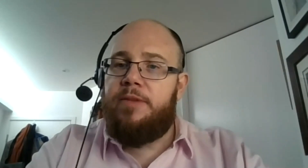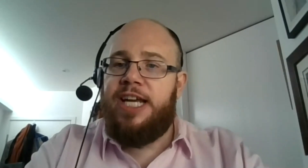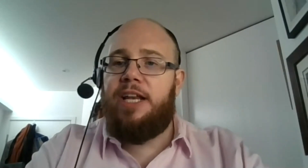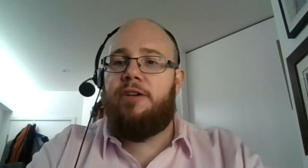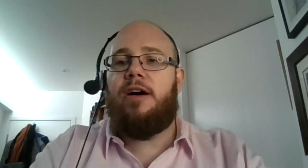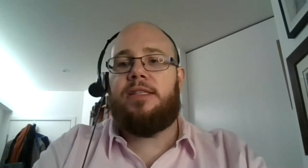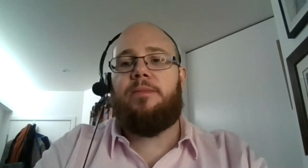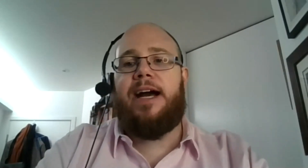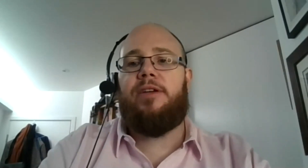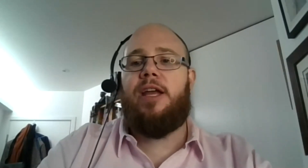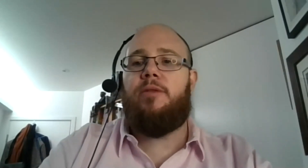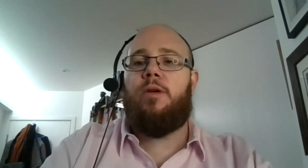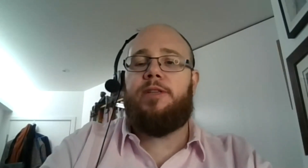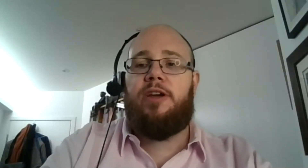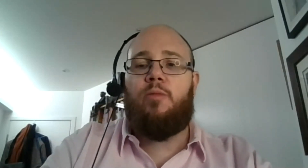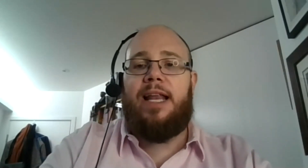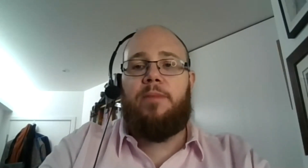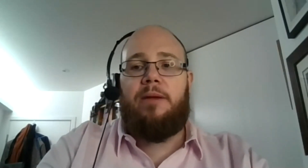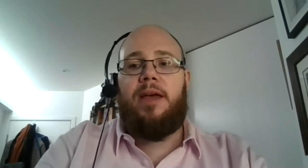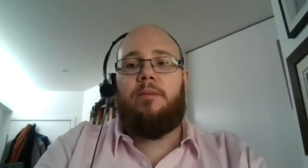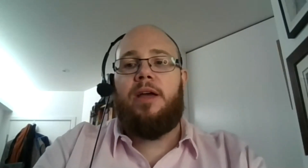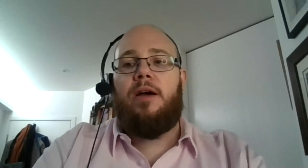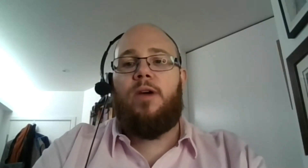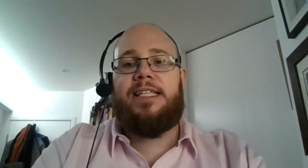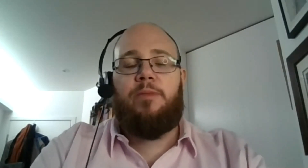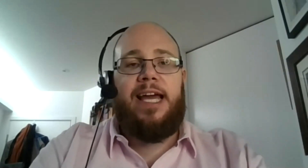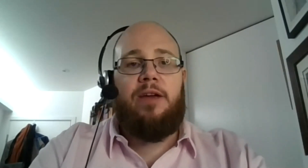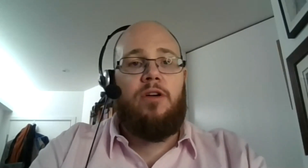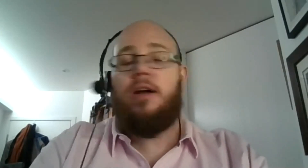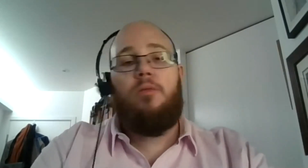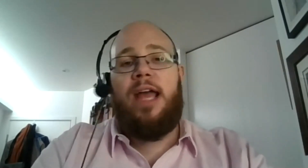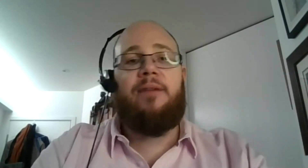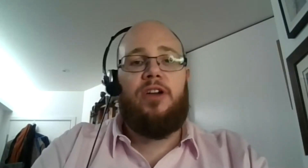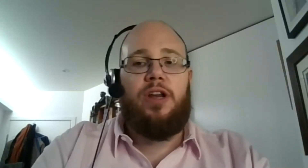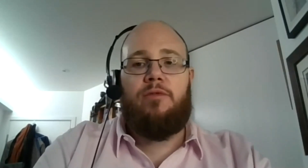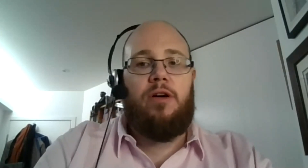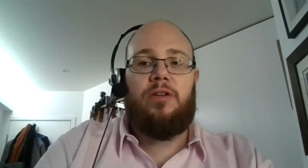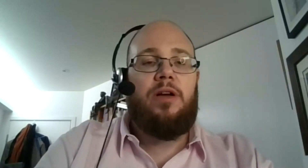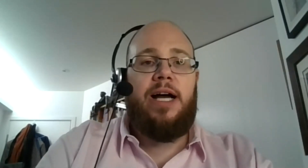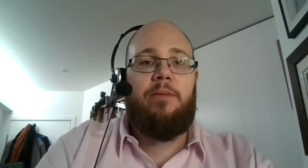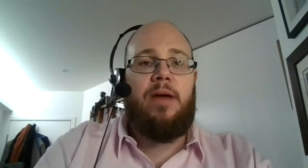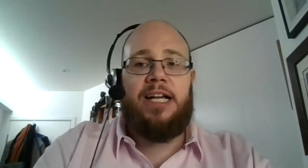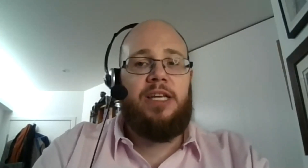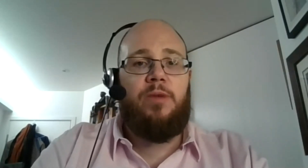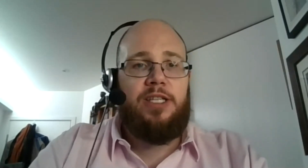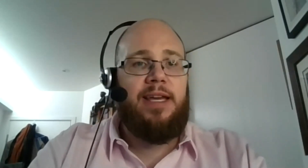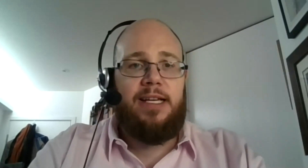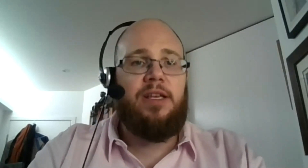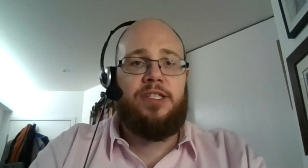Sheikh Noor asked about, we were doing well in Birmingham. Where did we get it wrong? We haven't got it wrong. Actually, we're doing